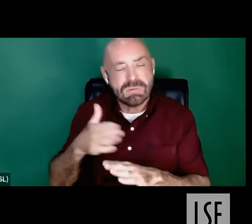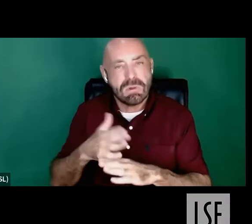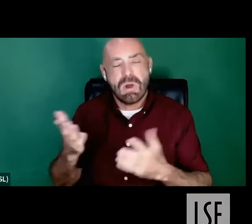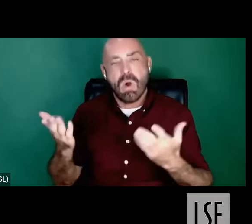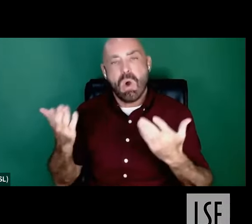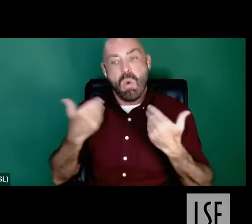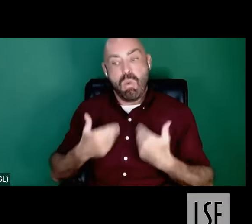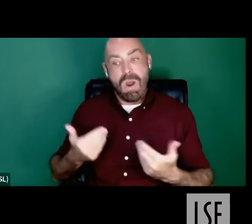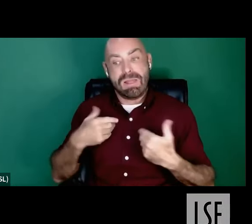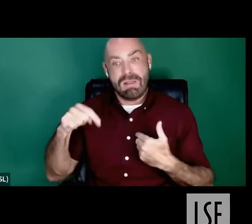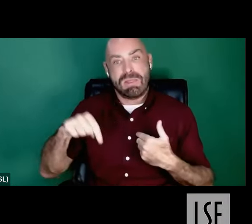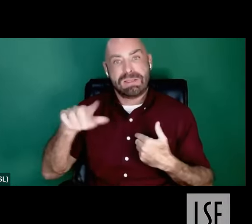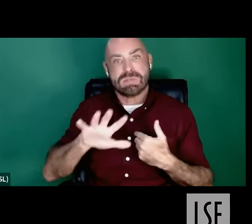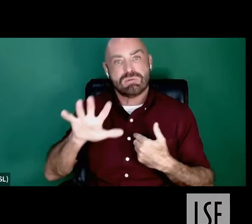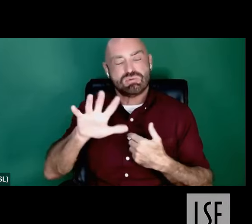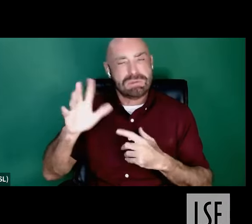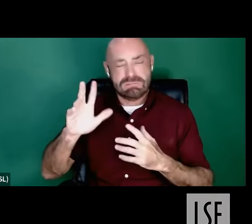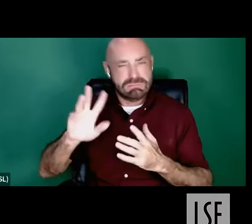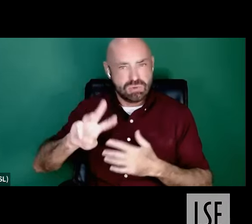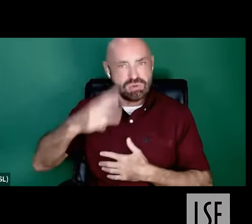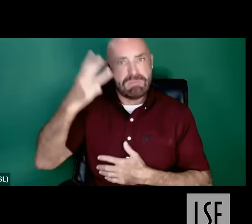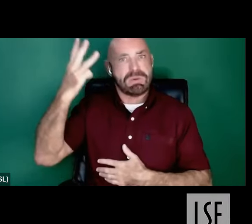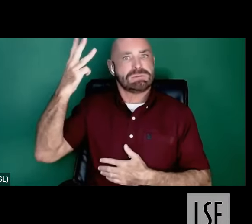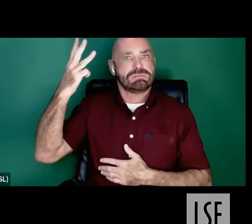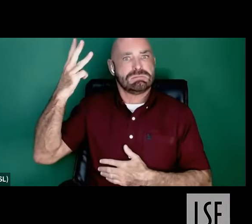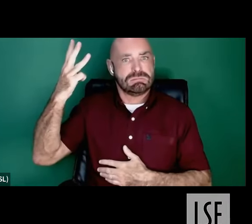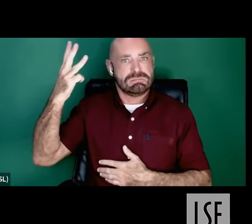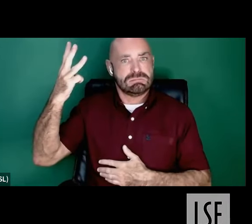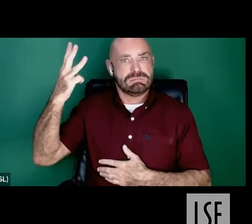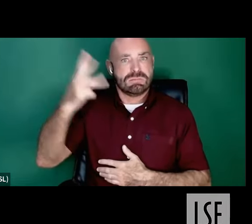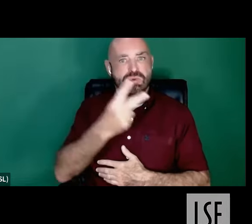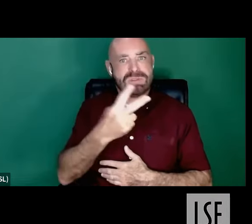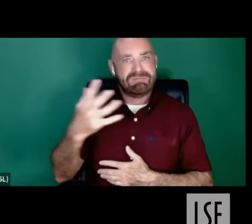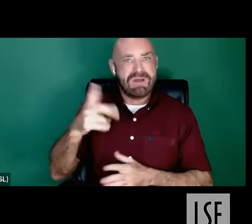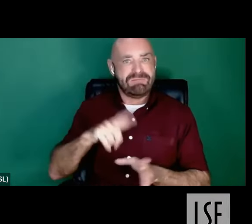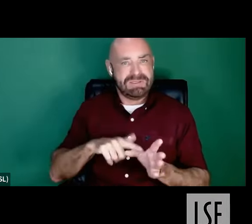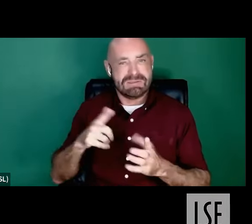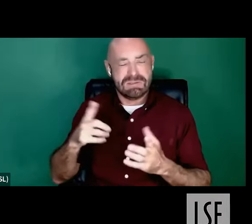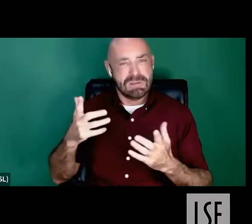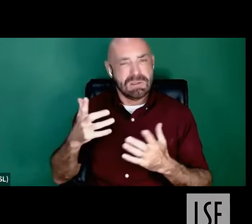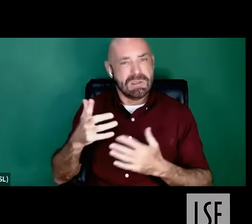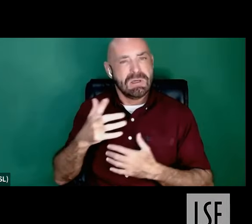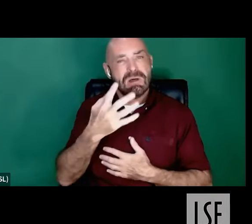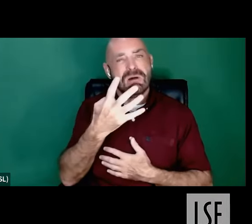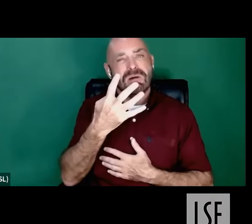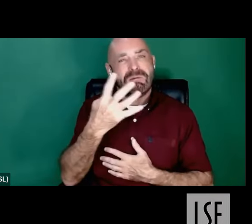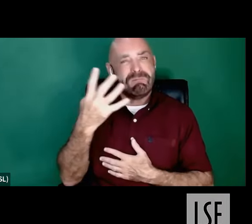tripled in the last 25 years. Yeah, to